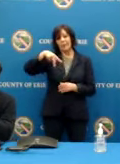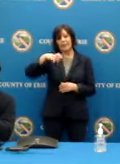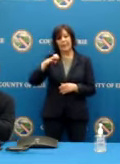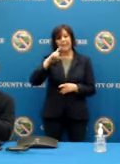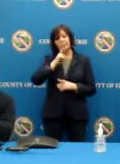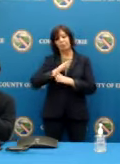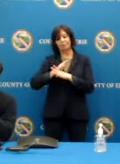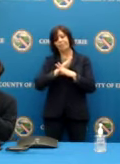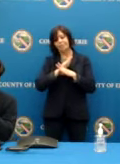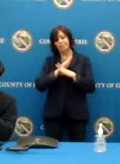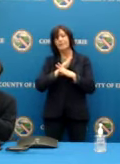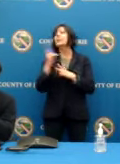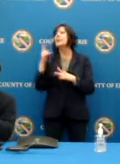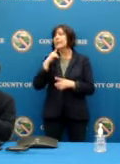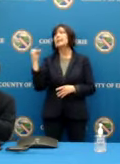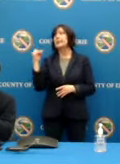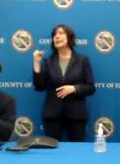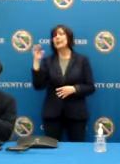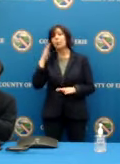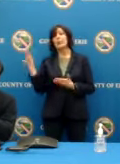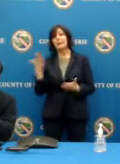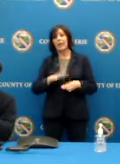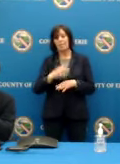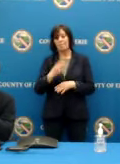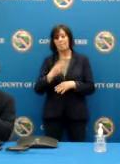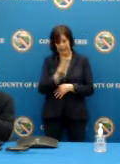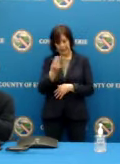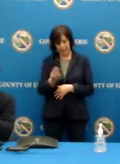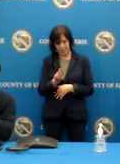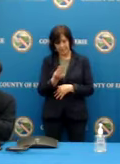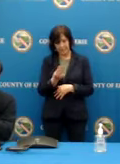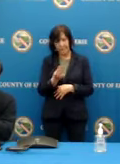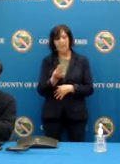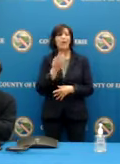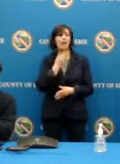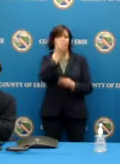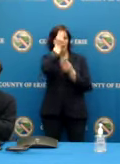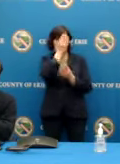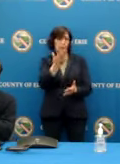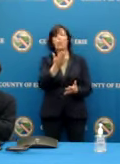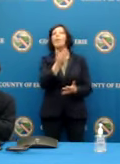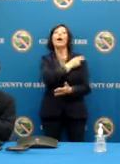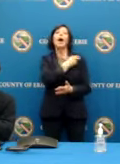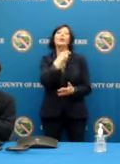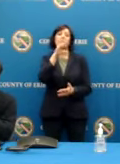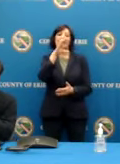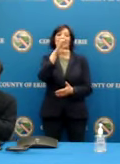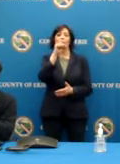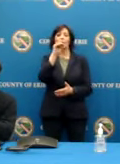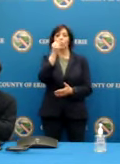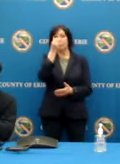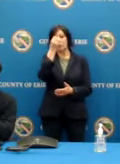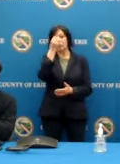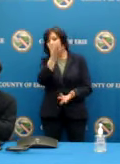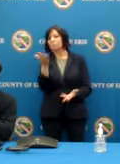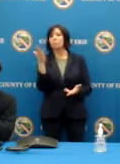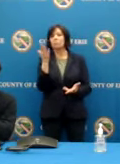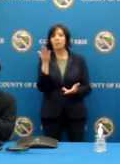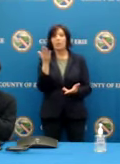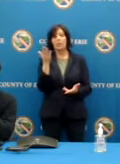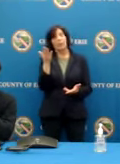hospitals, and we've been given assurance that some are going to be delivered on Monday. And I've already let the hospital CEOs know that, so I consider that a Dingus Day